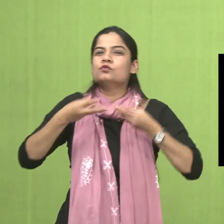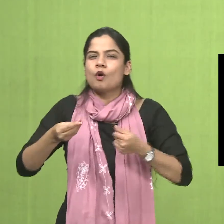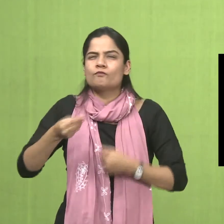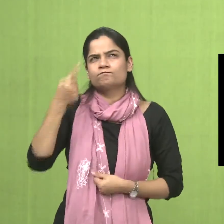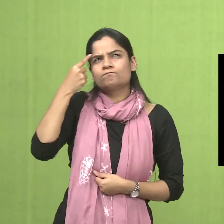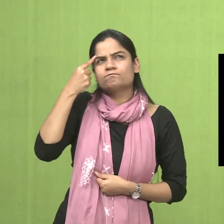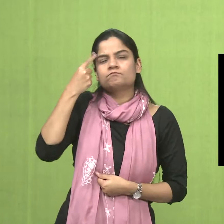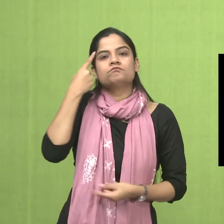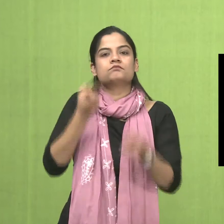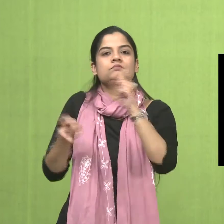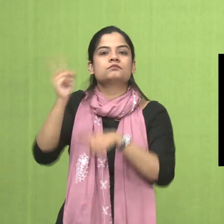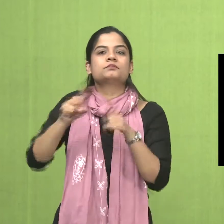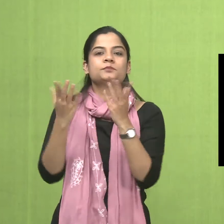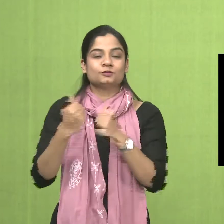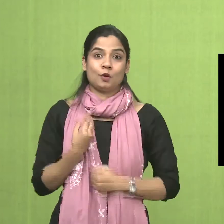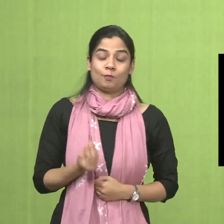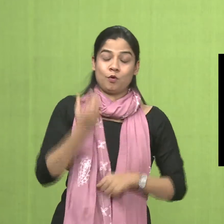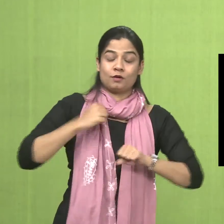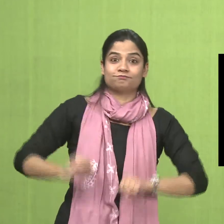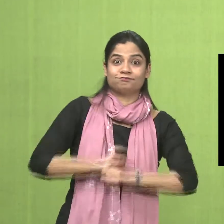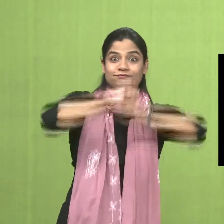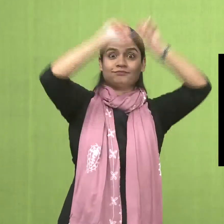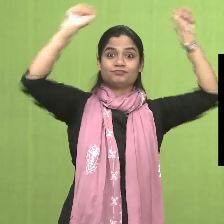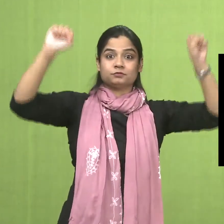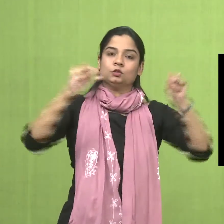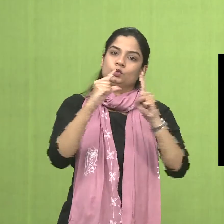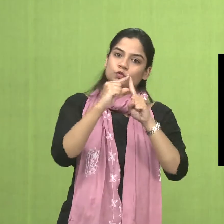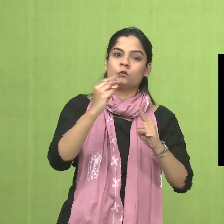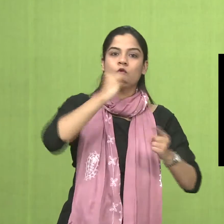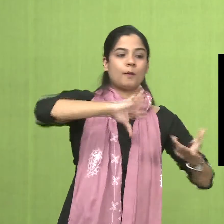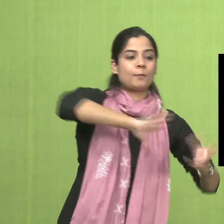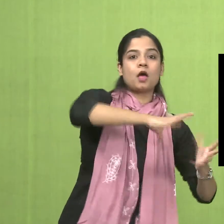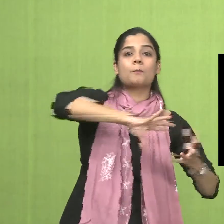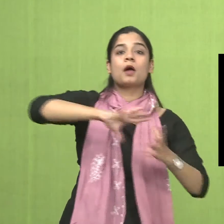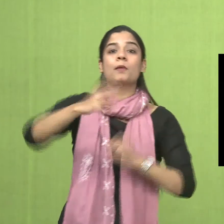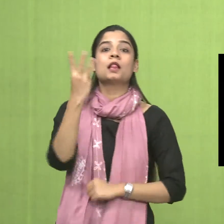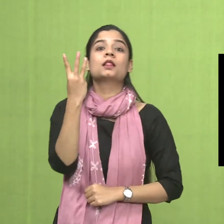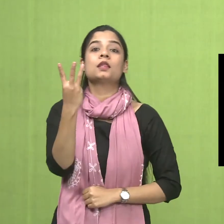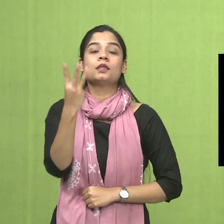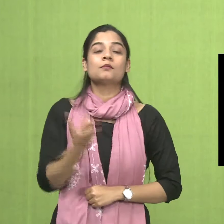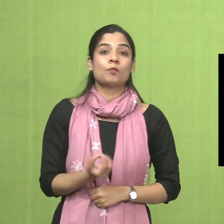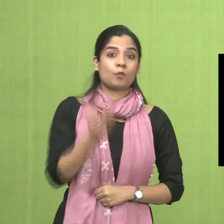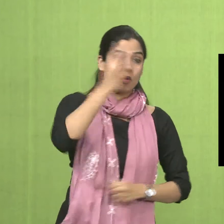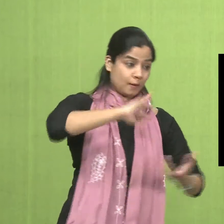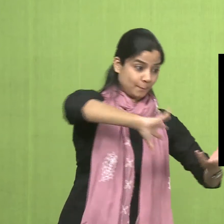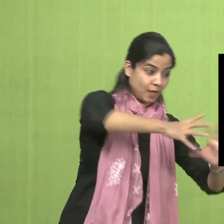your lunch and dinner also at the same time. You can wake up early and prepare all the 3 meals at the same time.